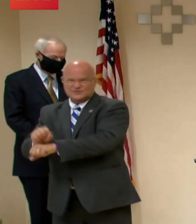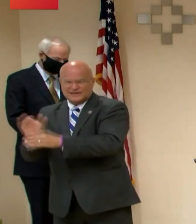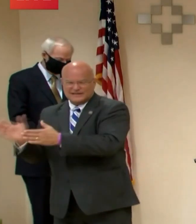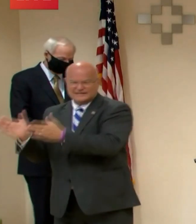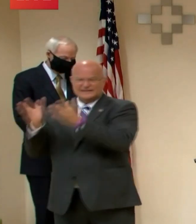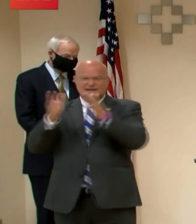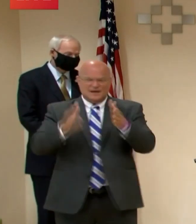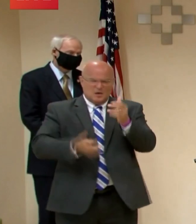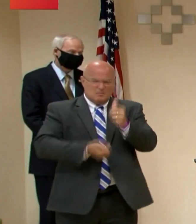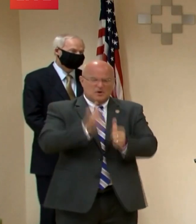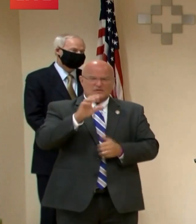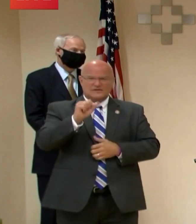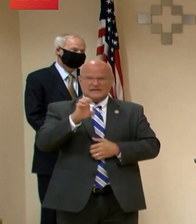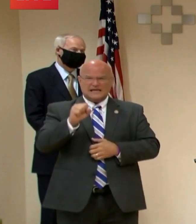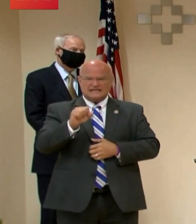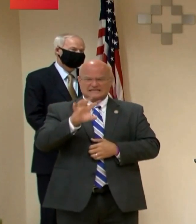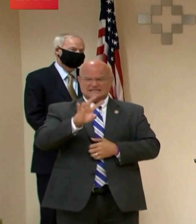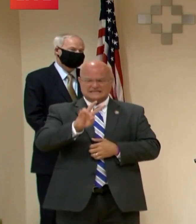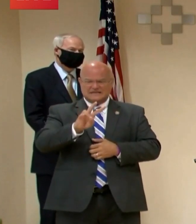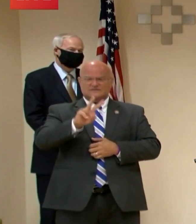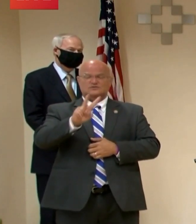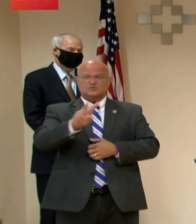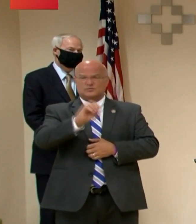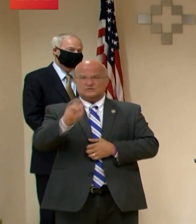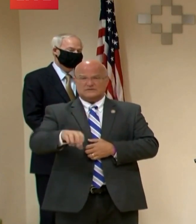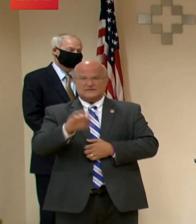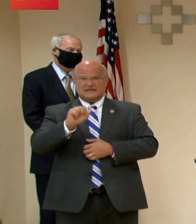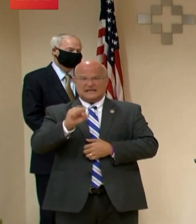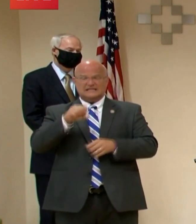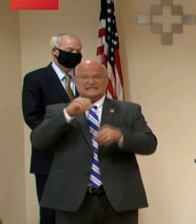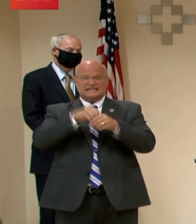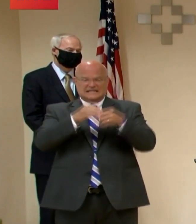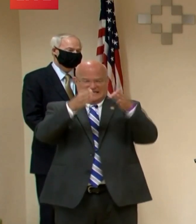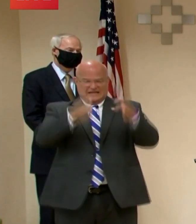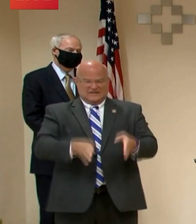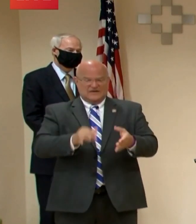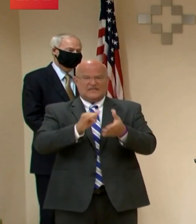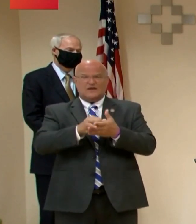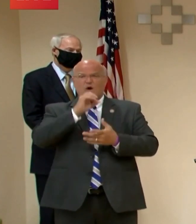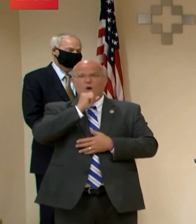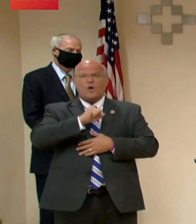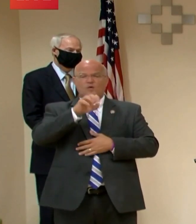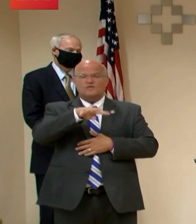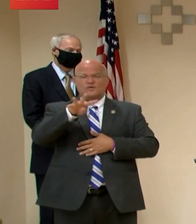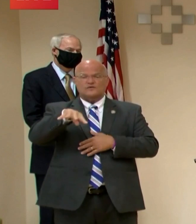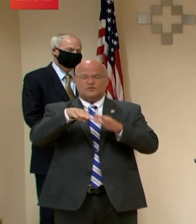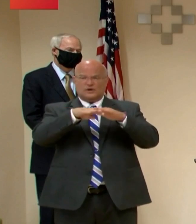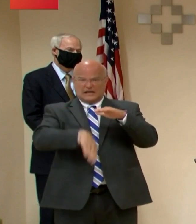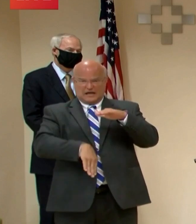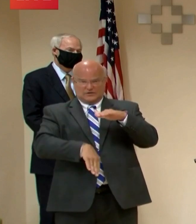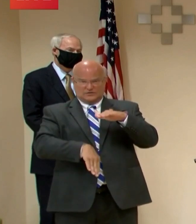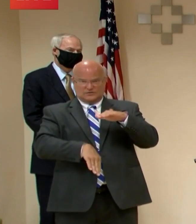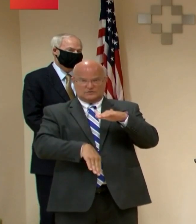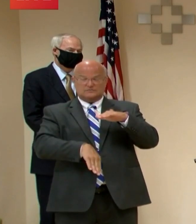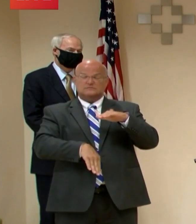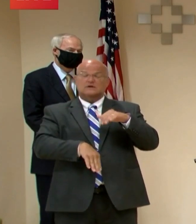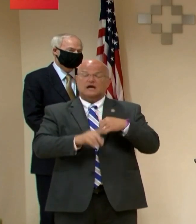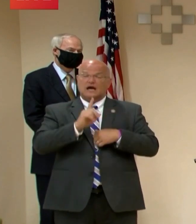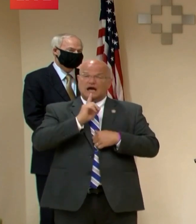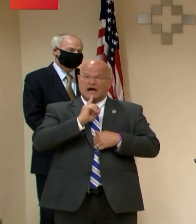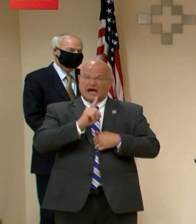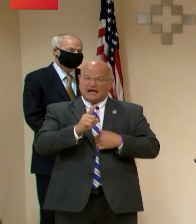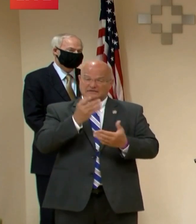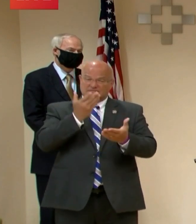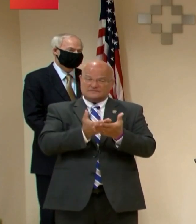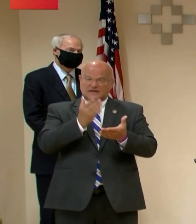that most of our cases, that is 72% of our cases, are in individuals that are 44 years and under, which actually points to the